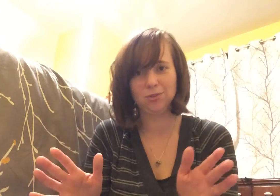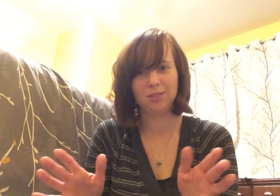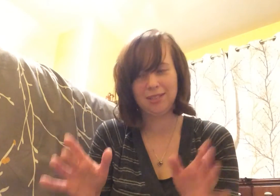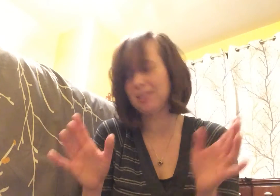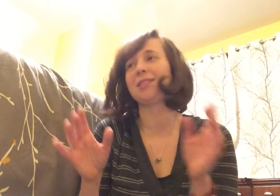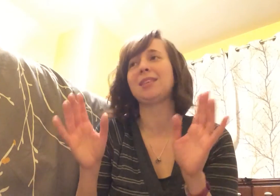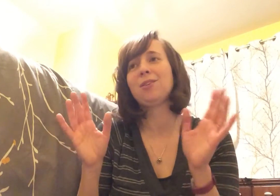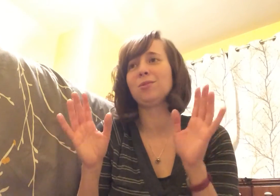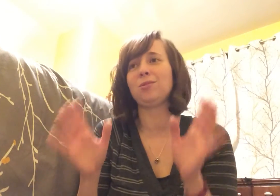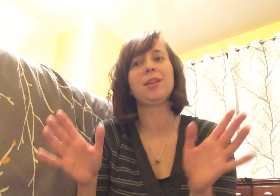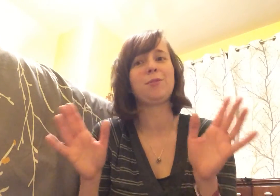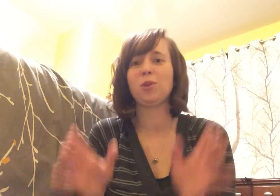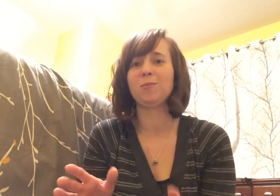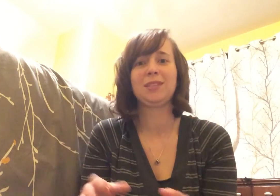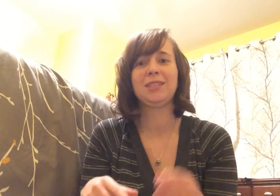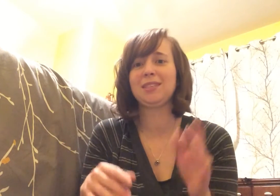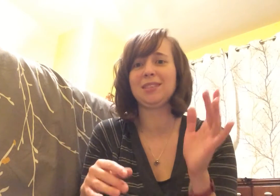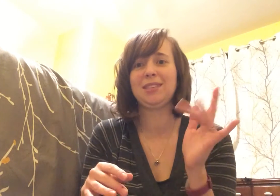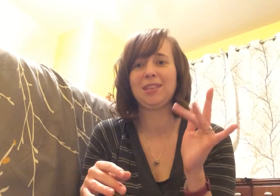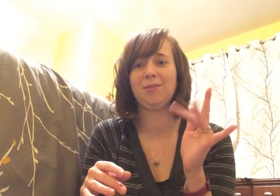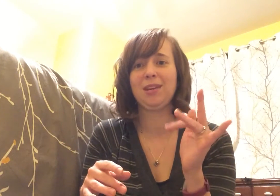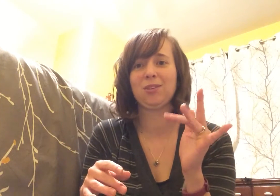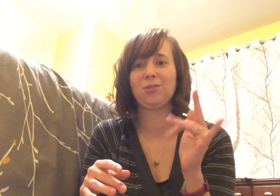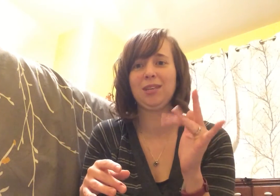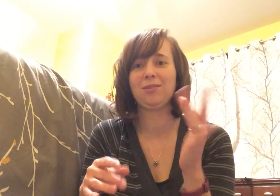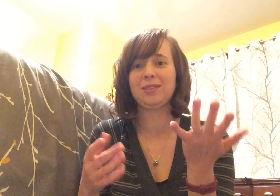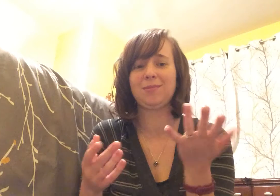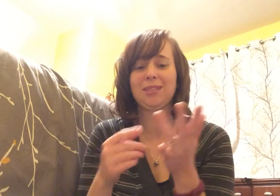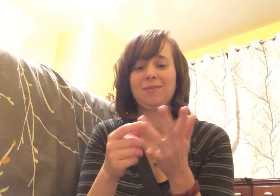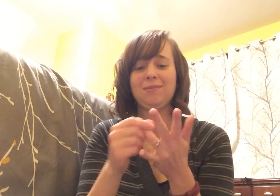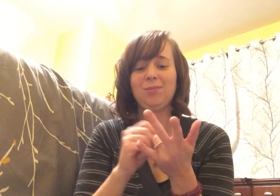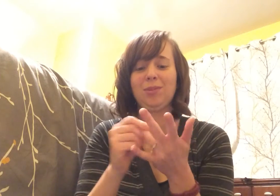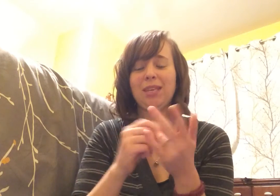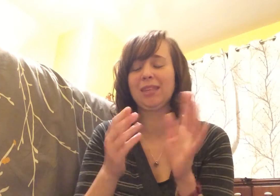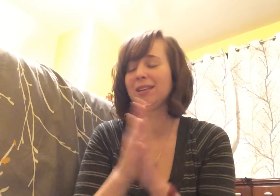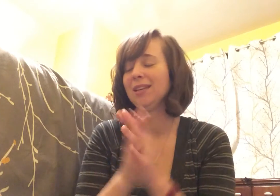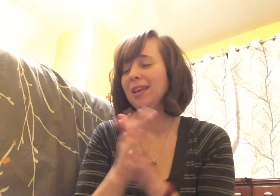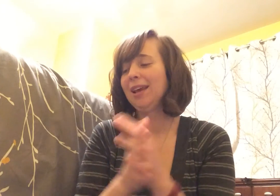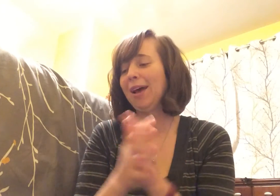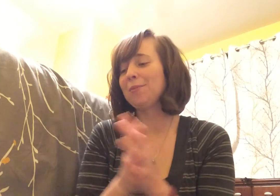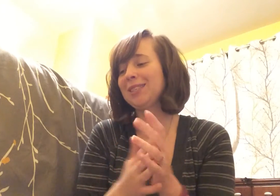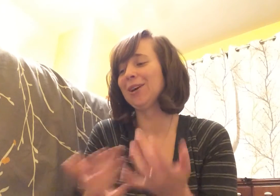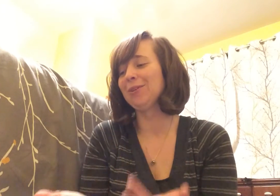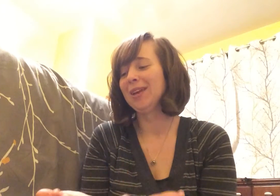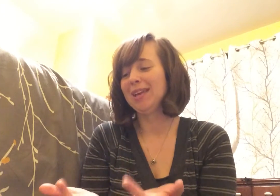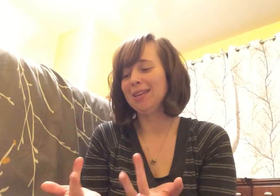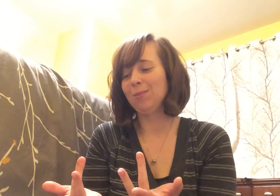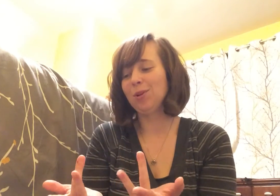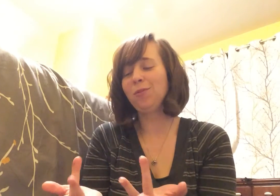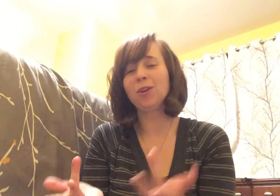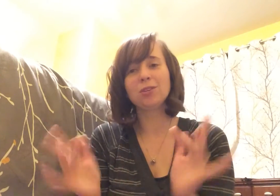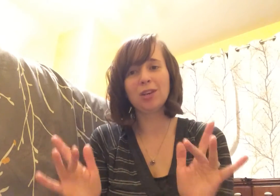naturally. I don't do that on purpose. It's just this is how it naturally goes. I'm just weird like that. So your middle fingers are kind of